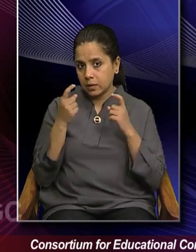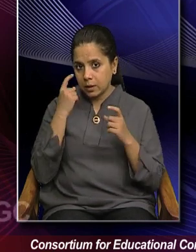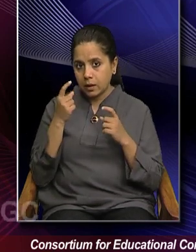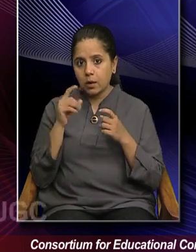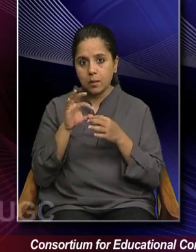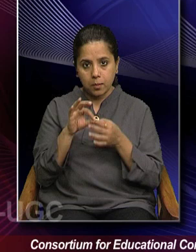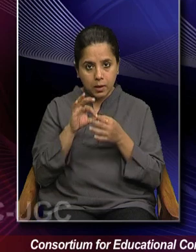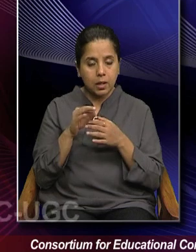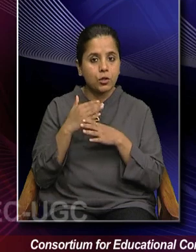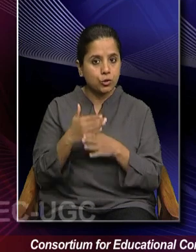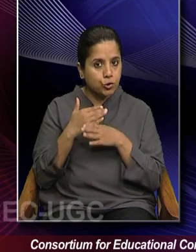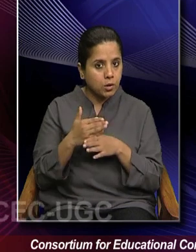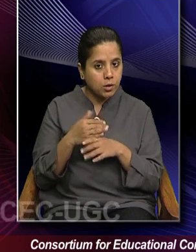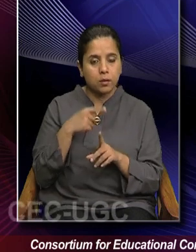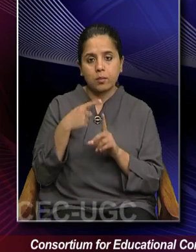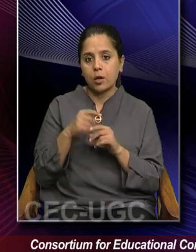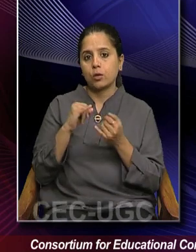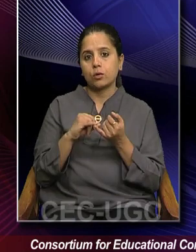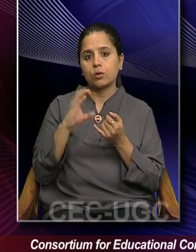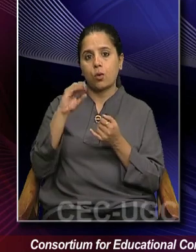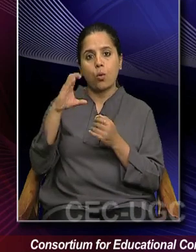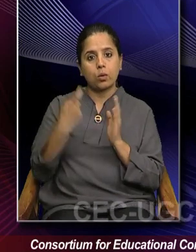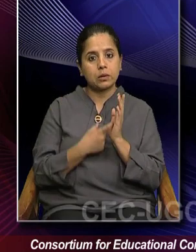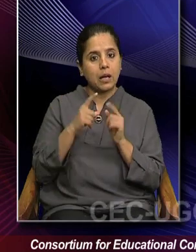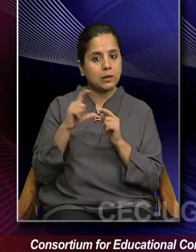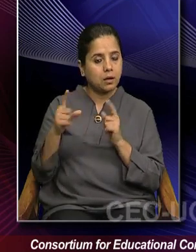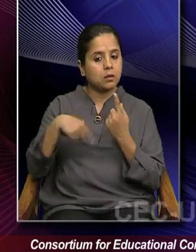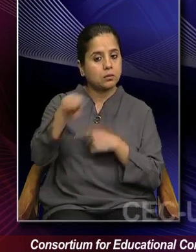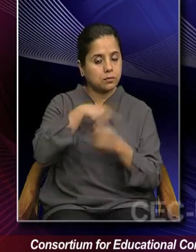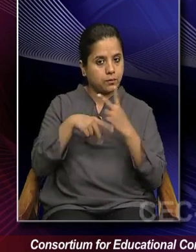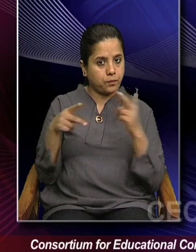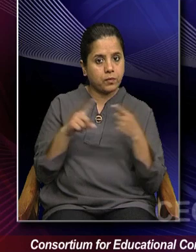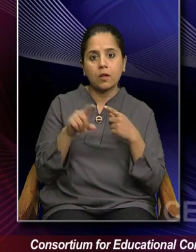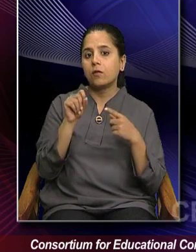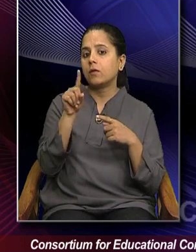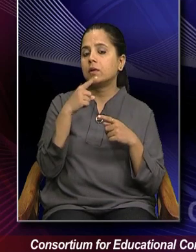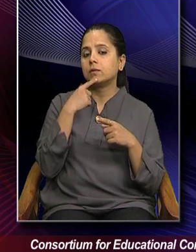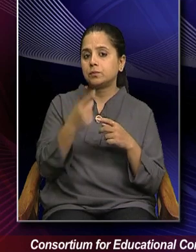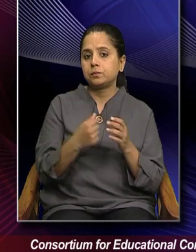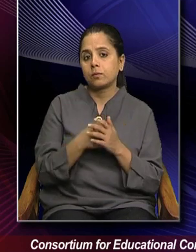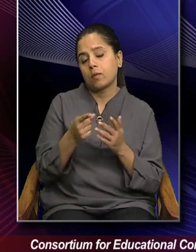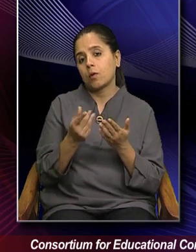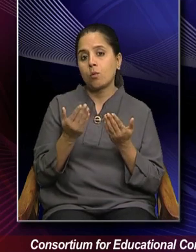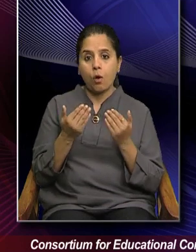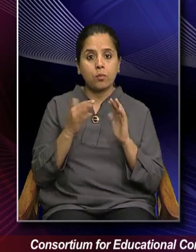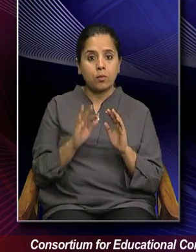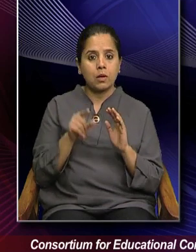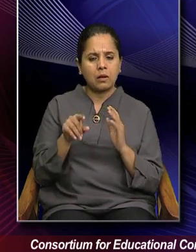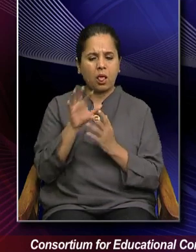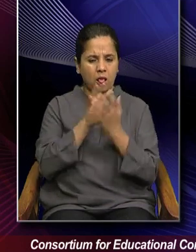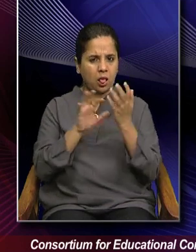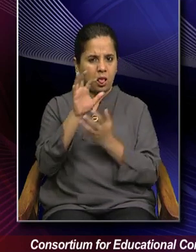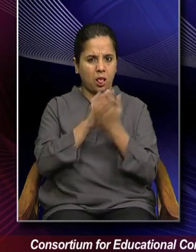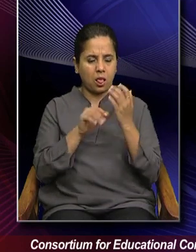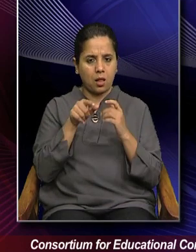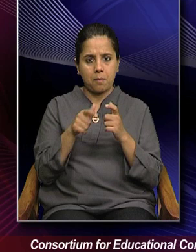pair, share and Socratic circles. The first is, it can become chaotic in